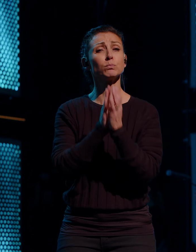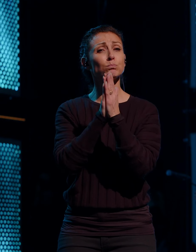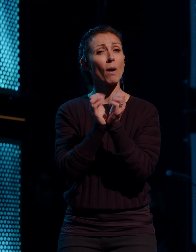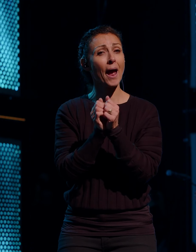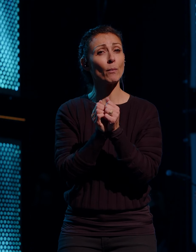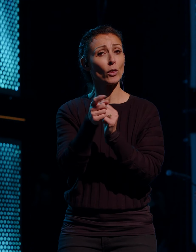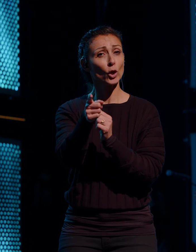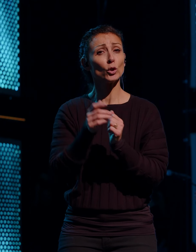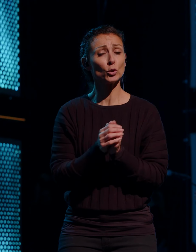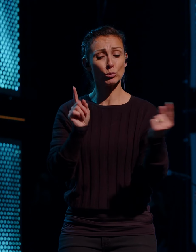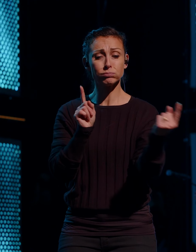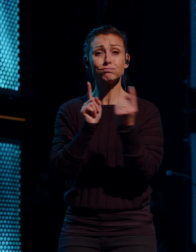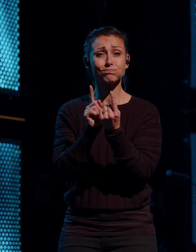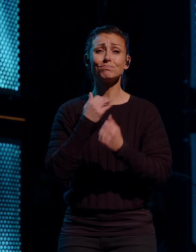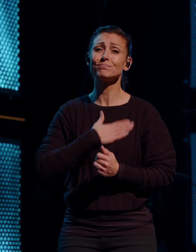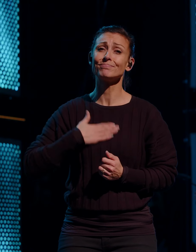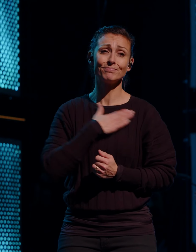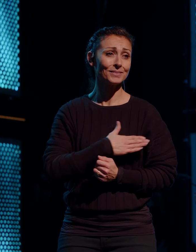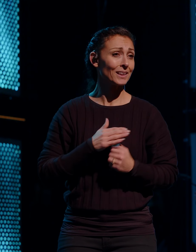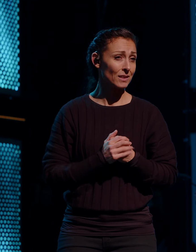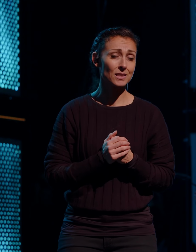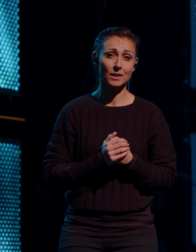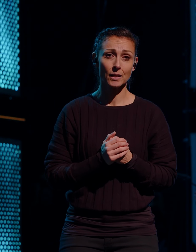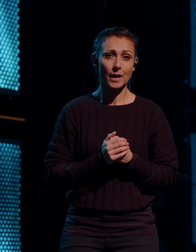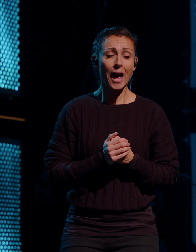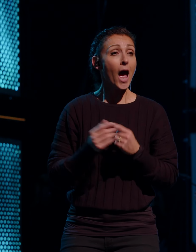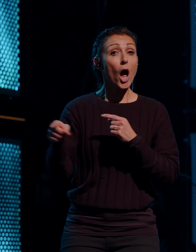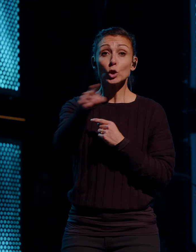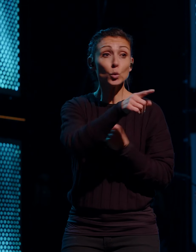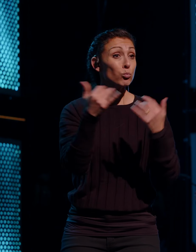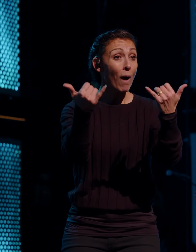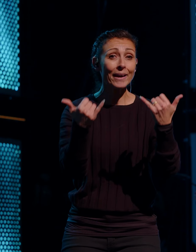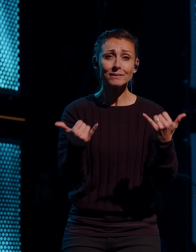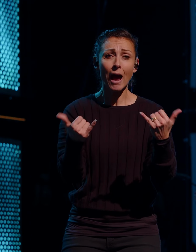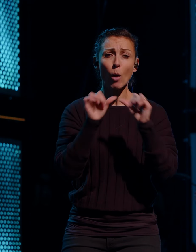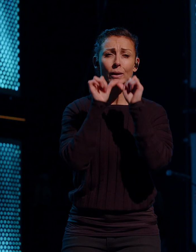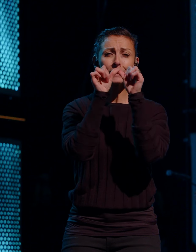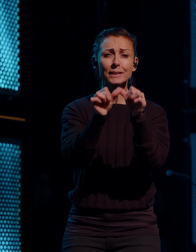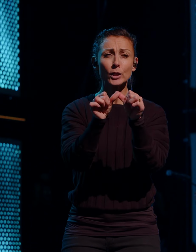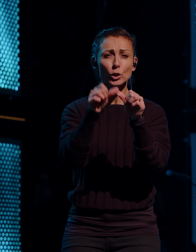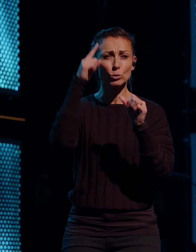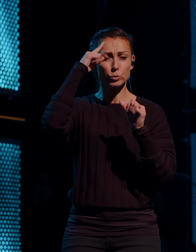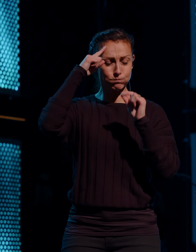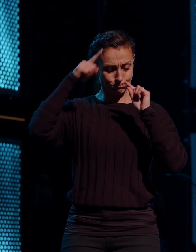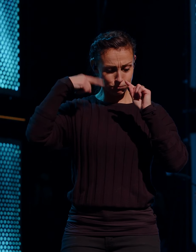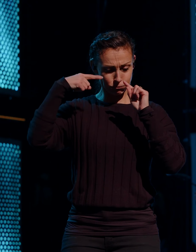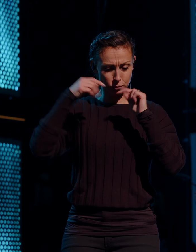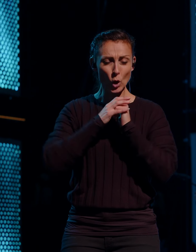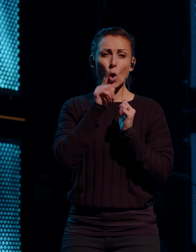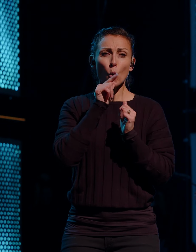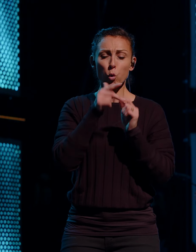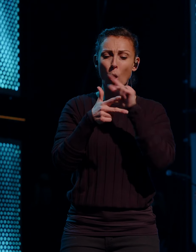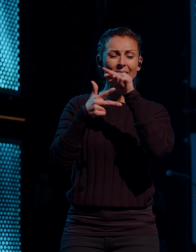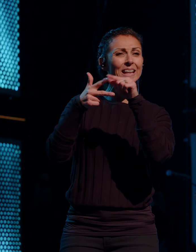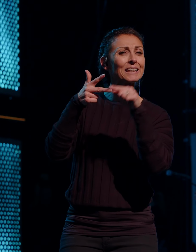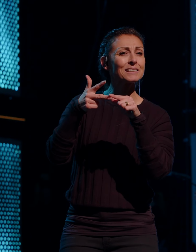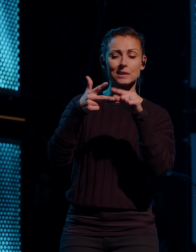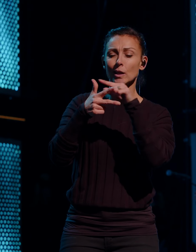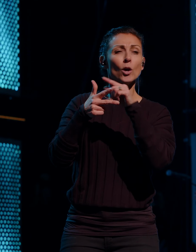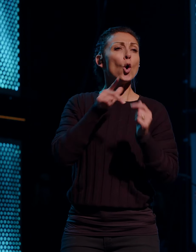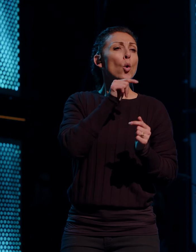pray for you. And also be thinking through in your mind, who are the Lydias in your life that's surrounding you? Who are